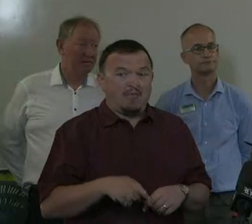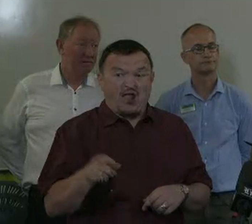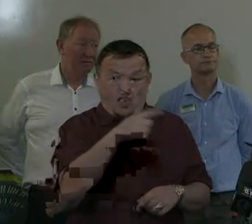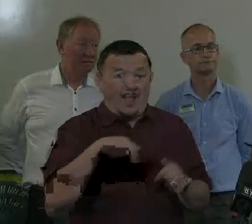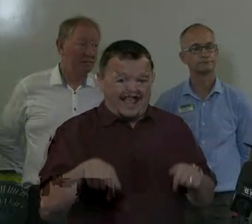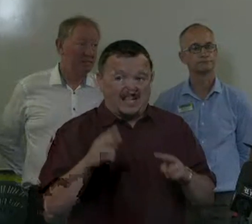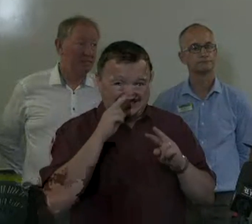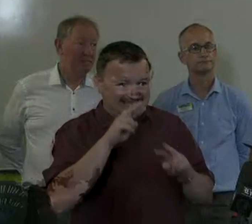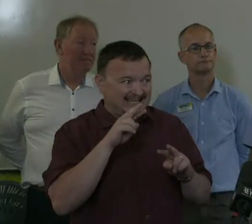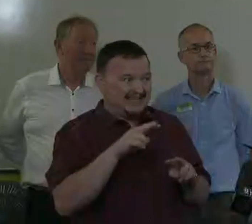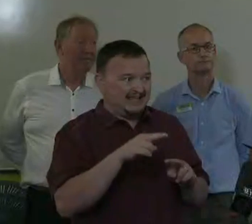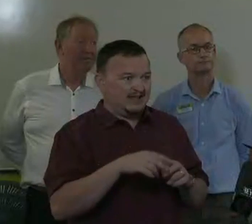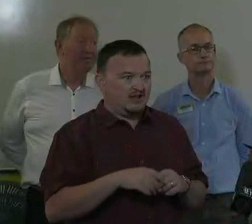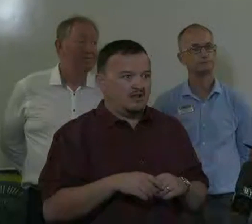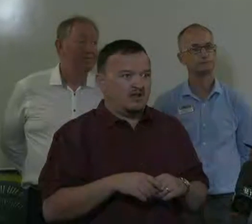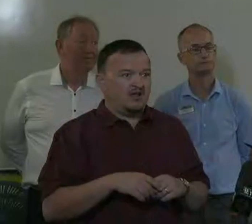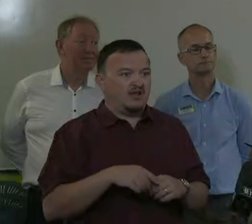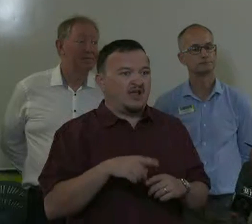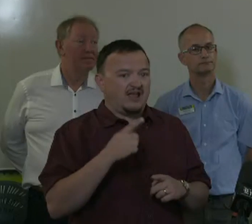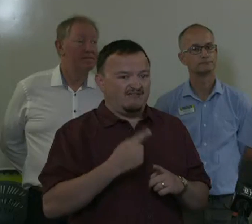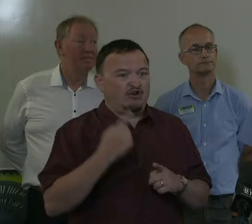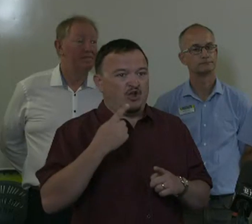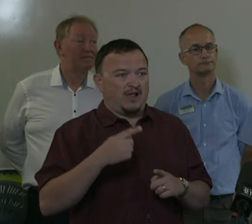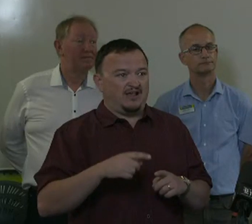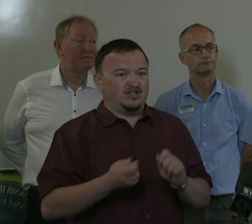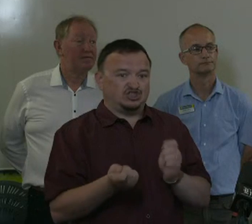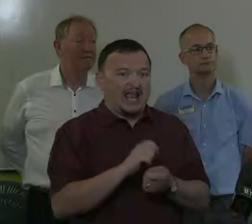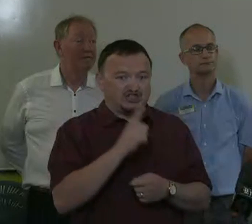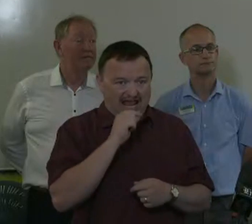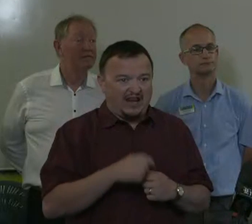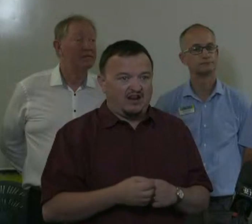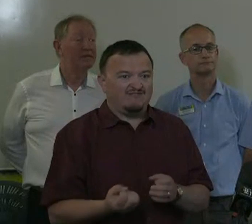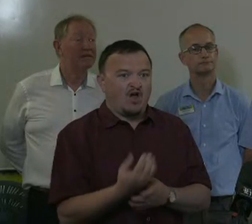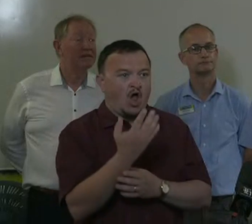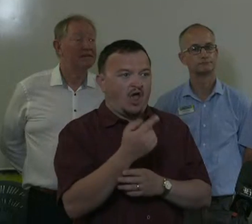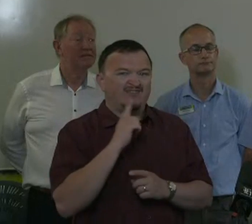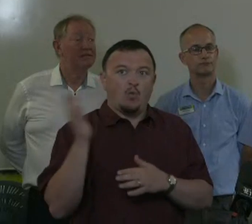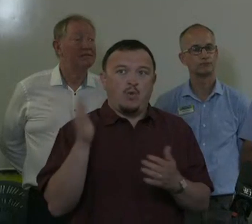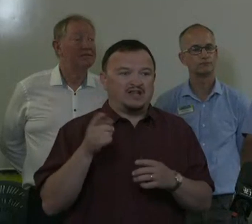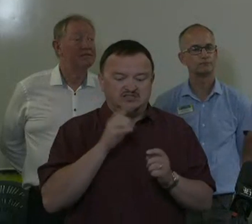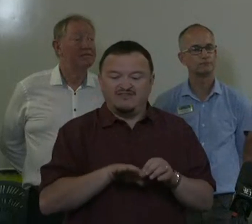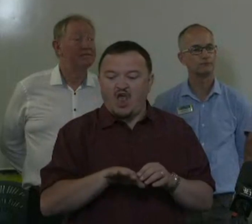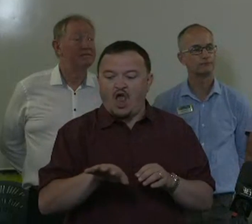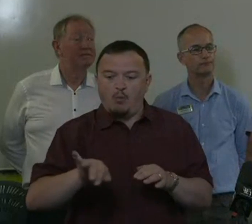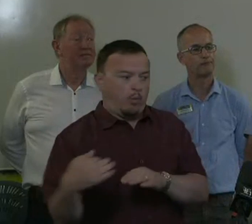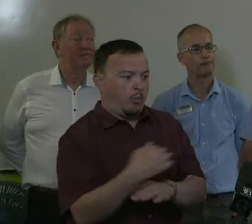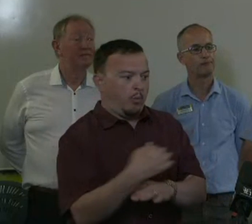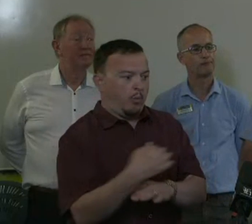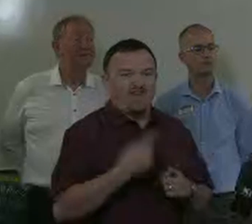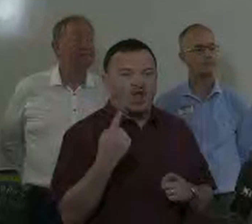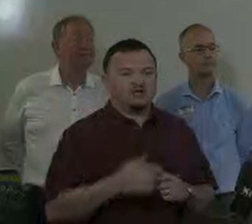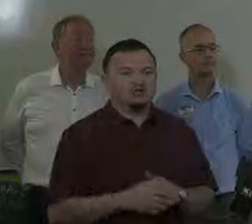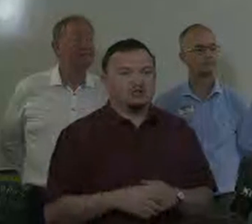days. The fire can change very quickly. If wind changes, it can change very quickly. You've heard the